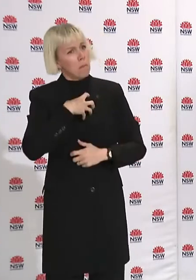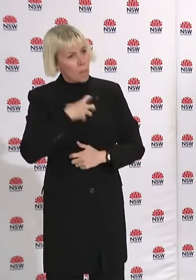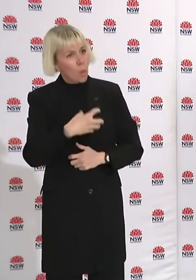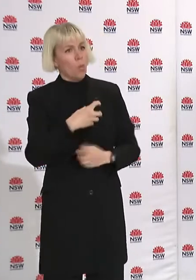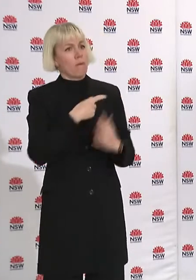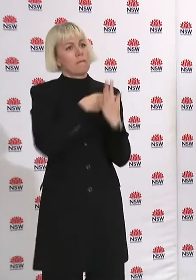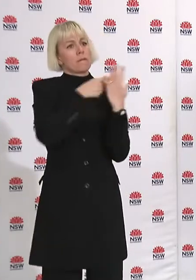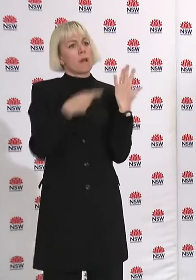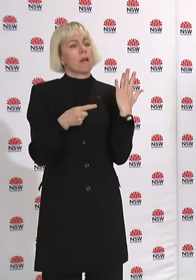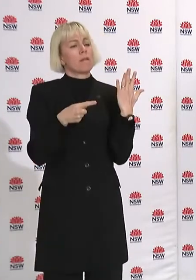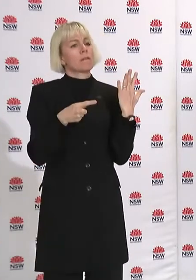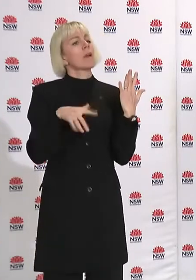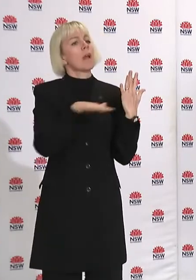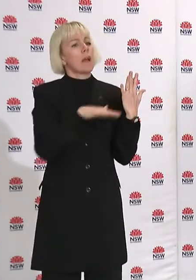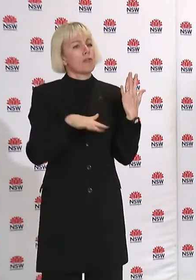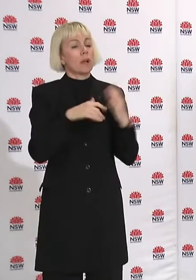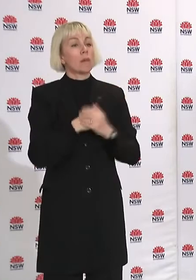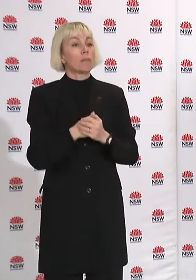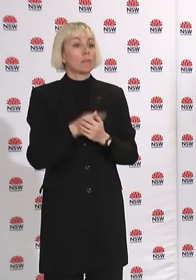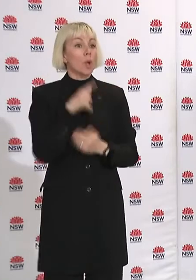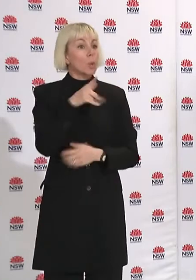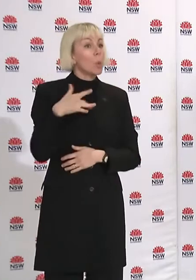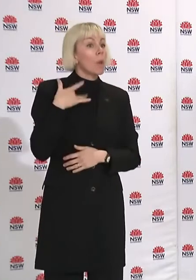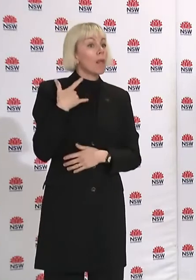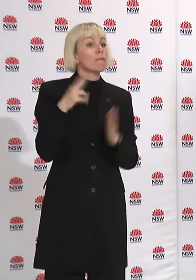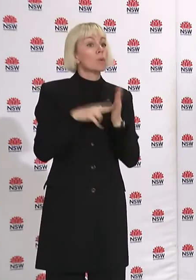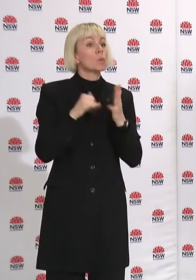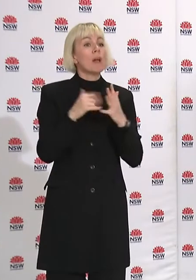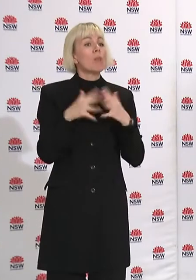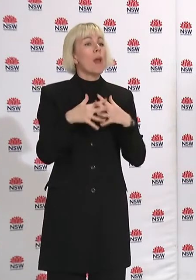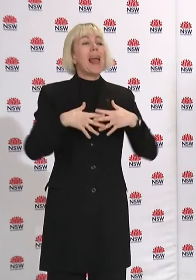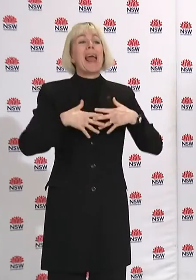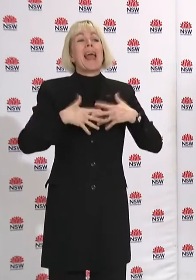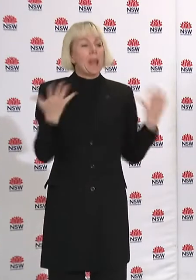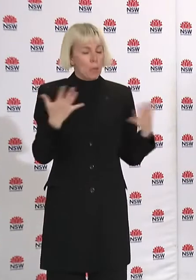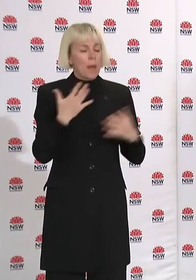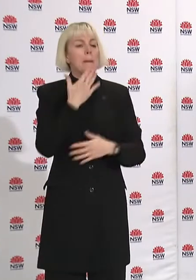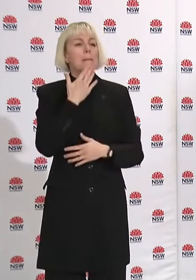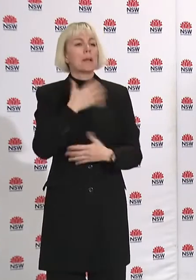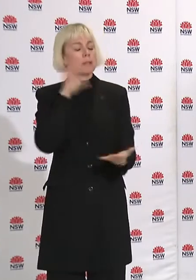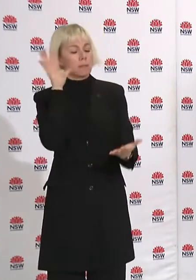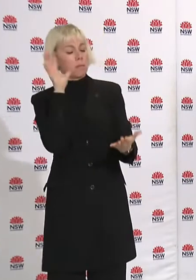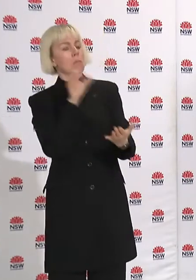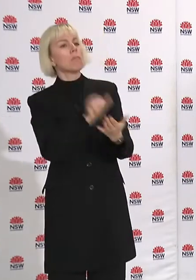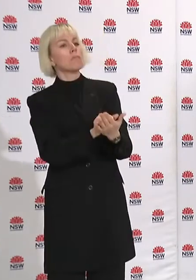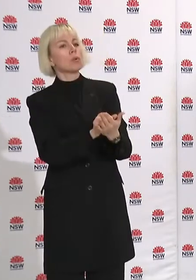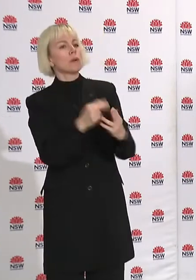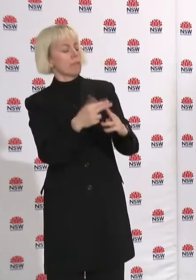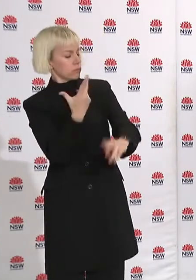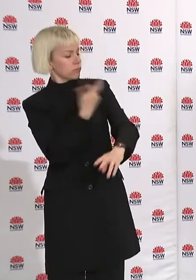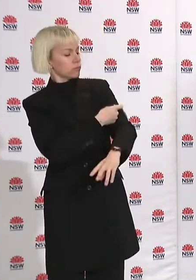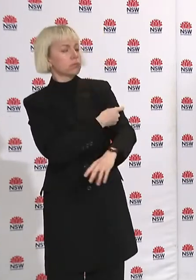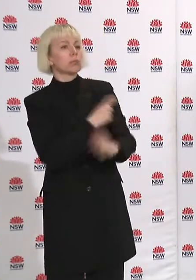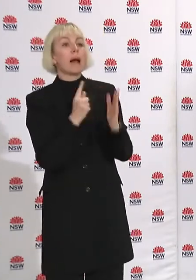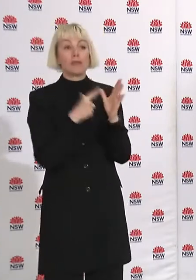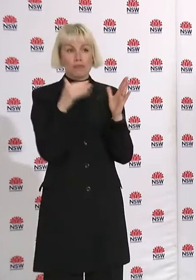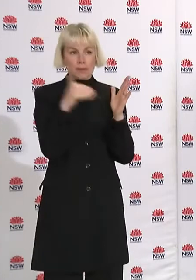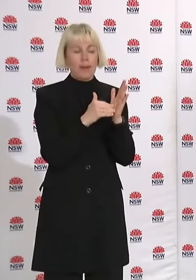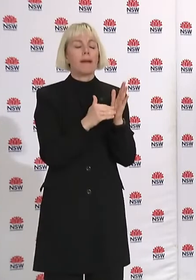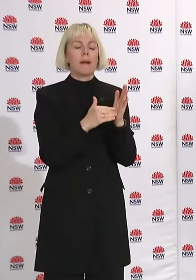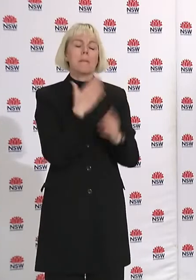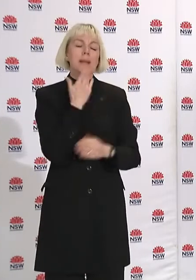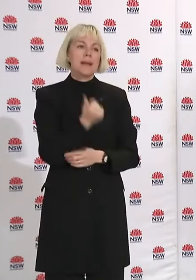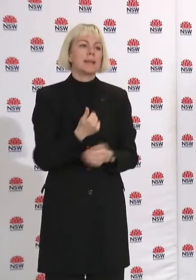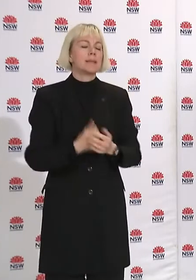across New South Wales to make a booking for AstraZeneca and to get their dose of